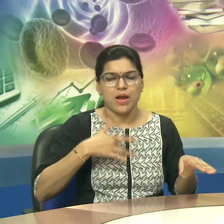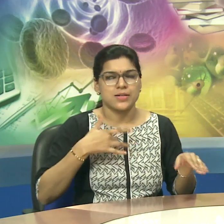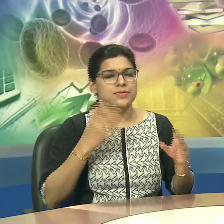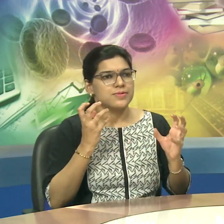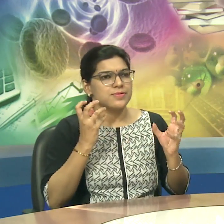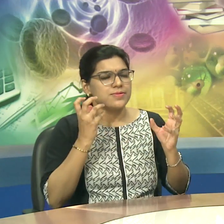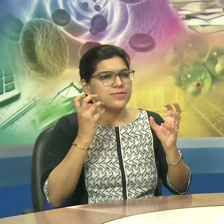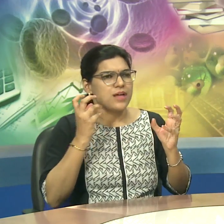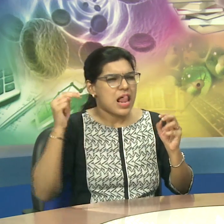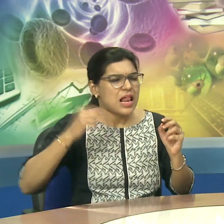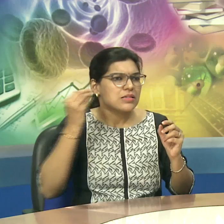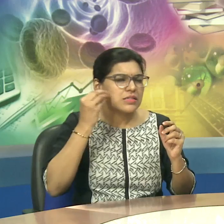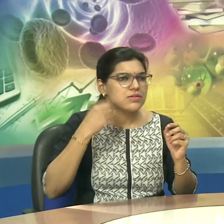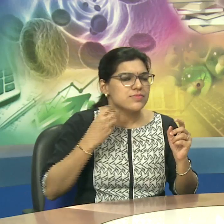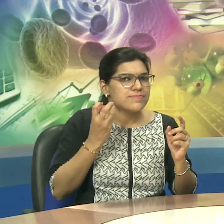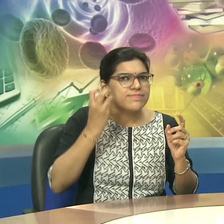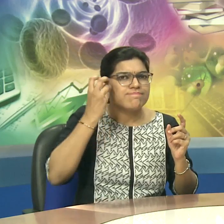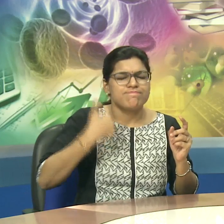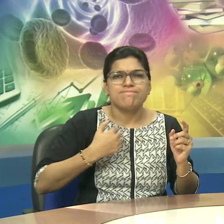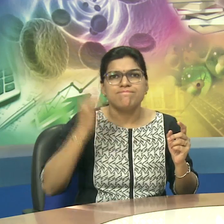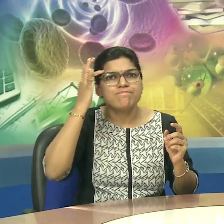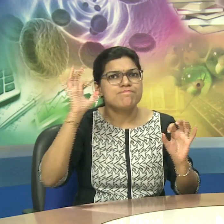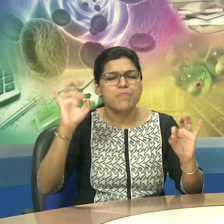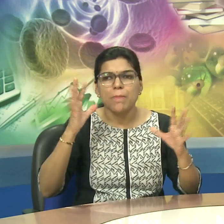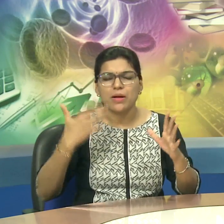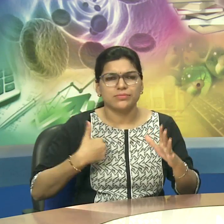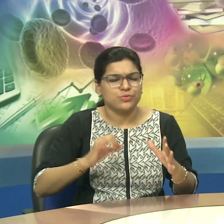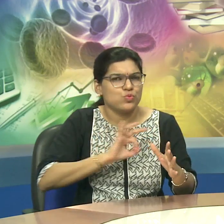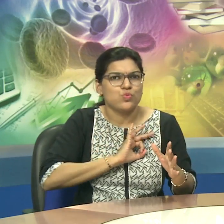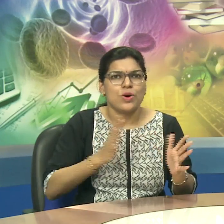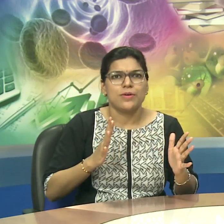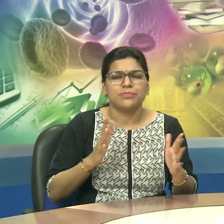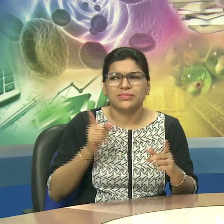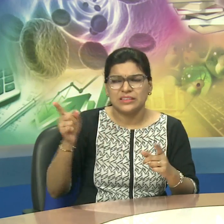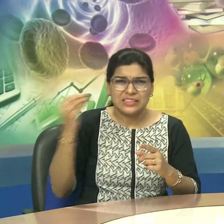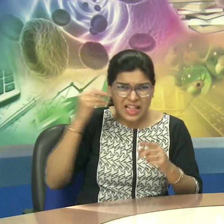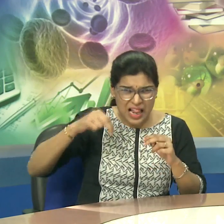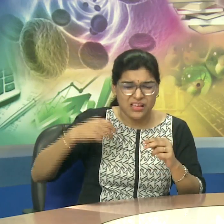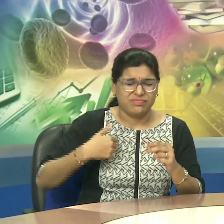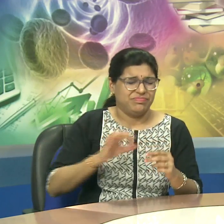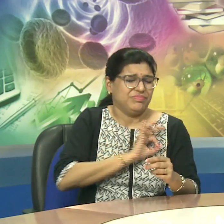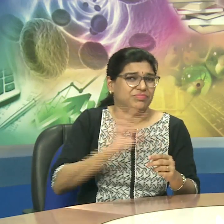my Bua used to keep her face close to the bars of the cage, but the parrot was